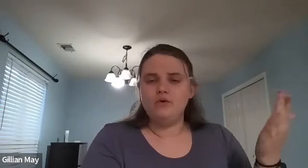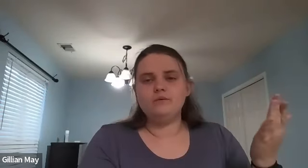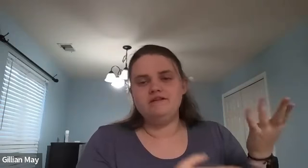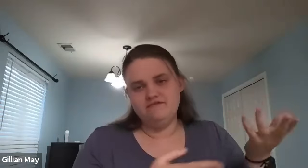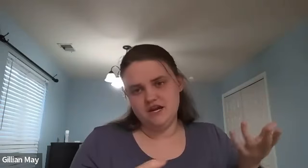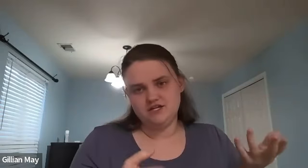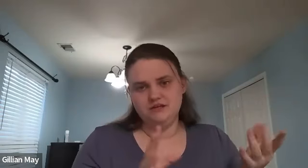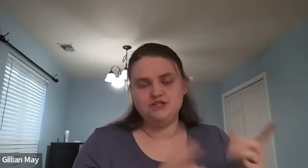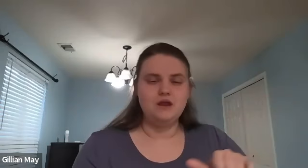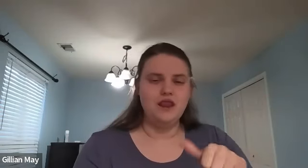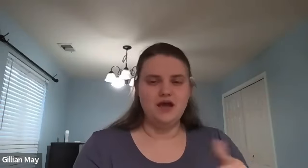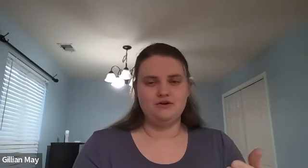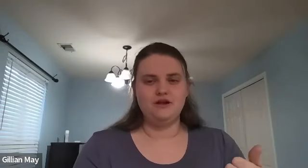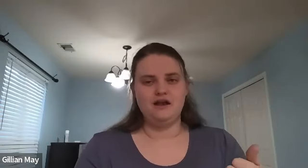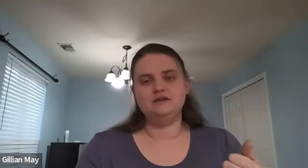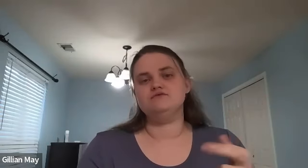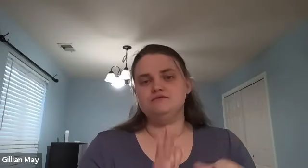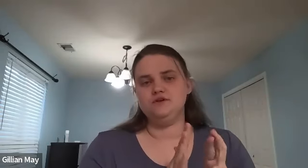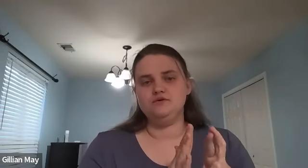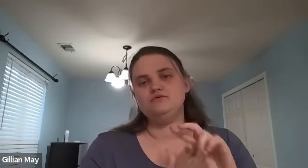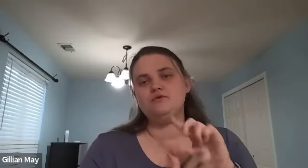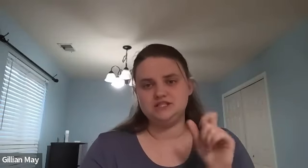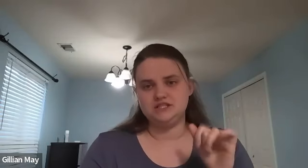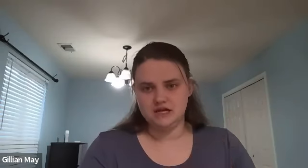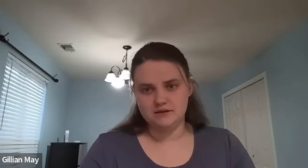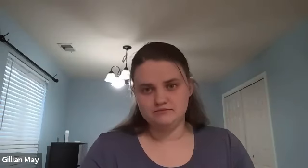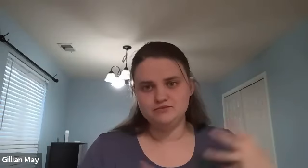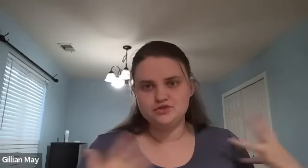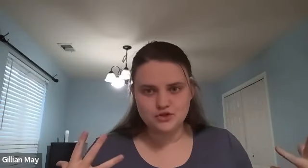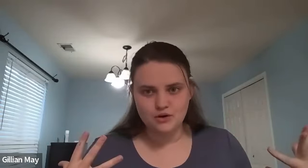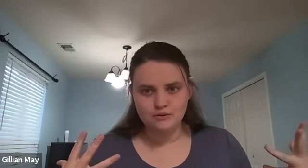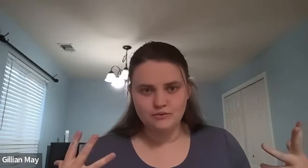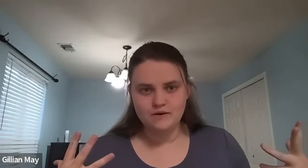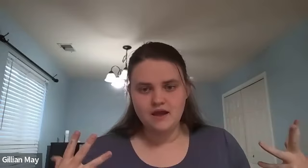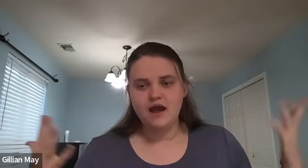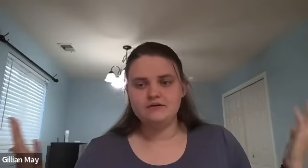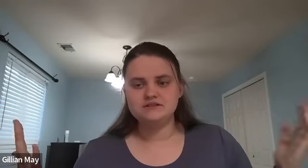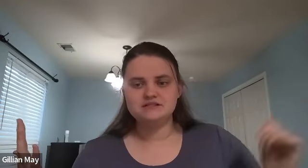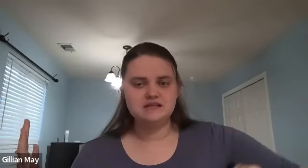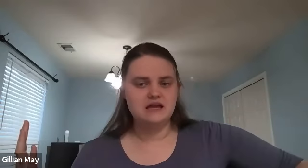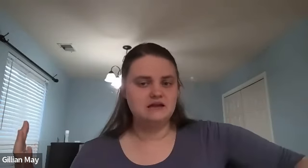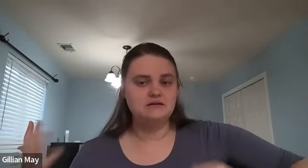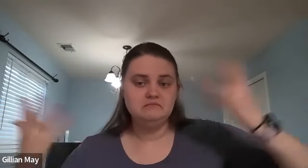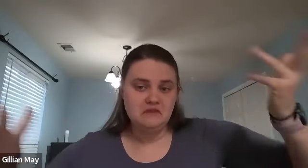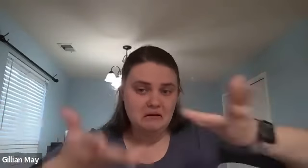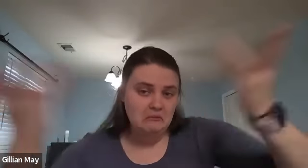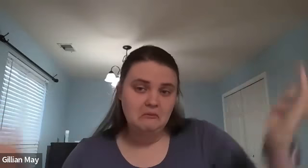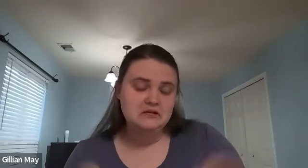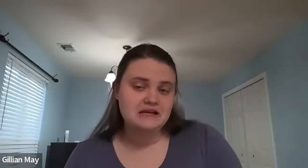we finish, we can do another kind of review question time. So I was going to say, what do you guys